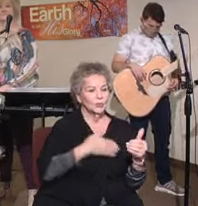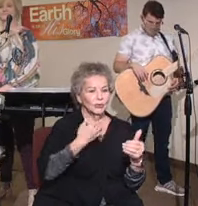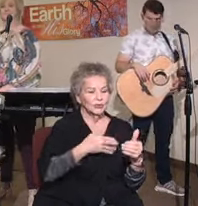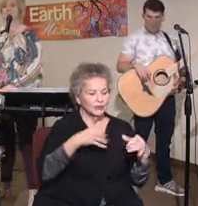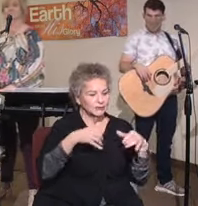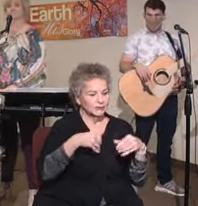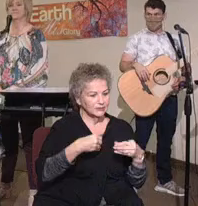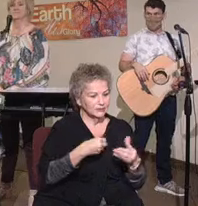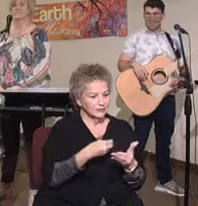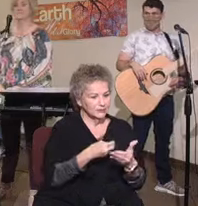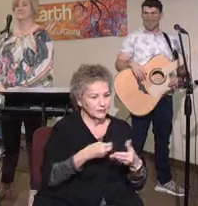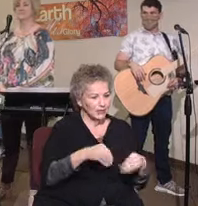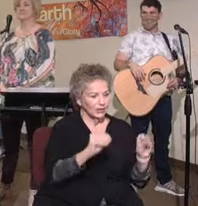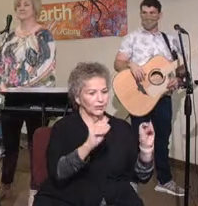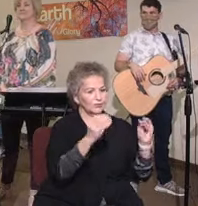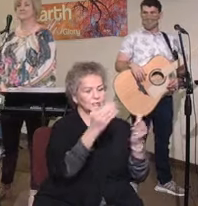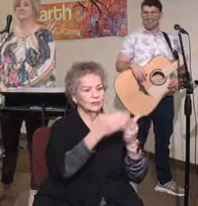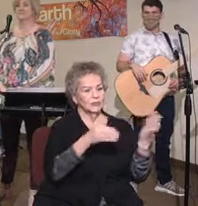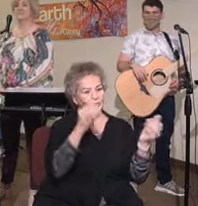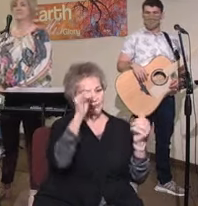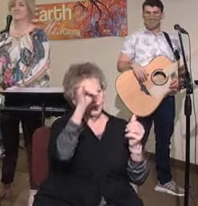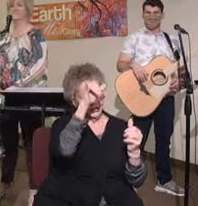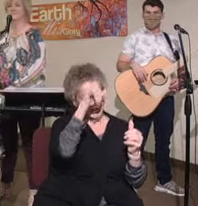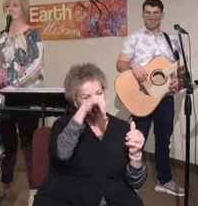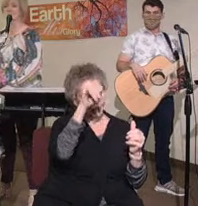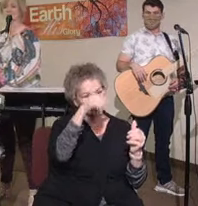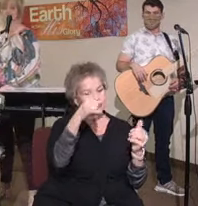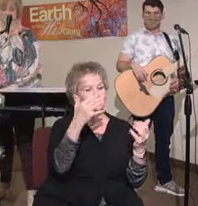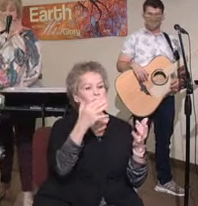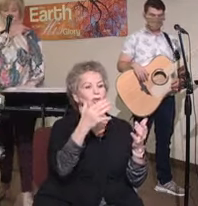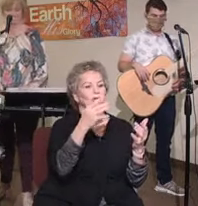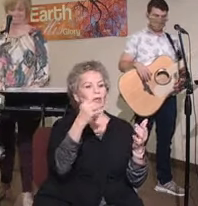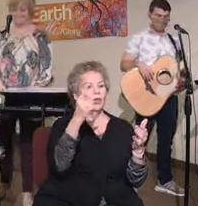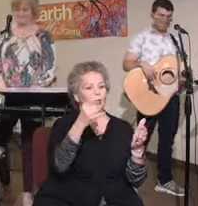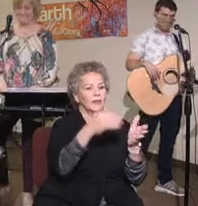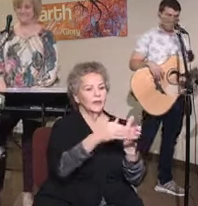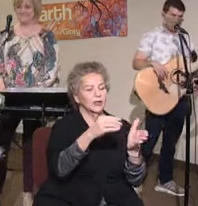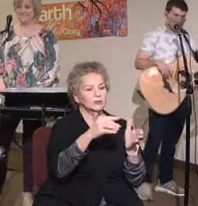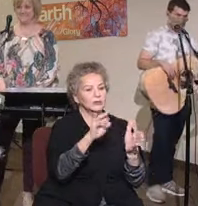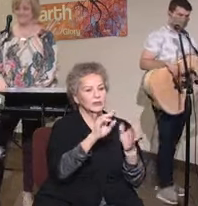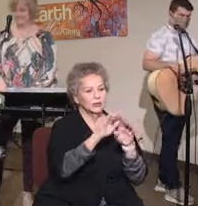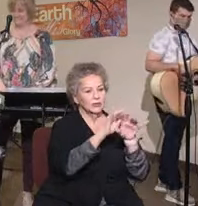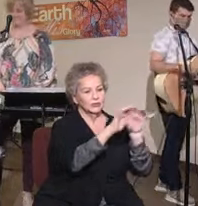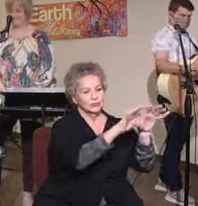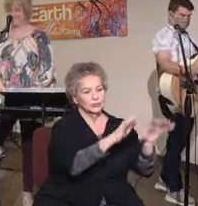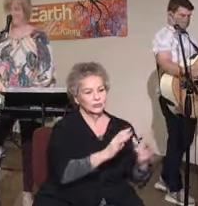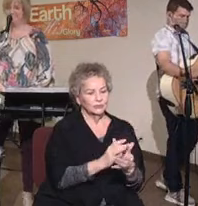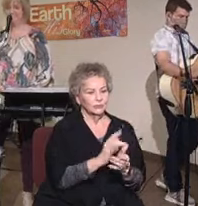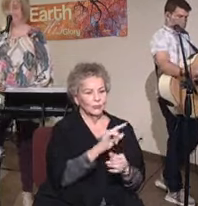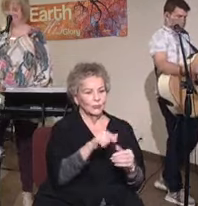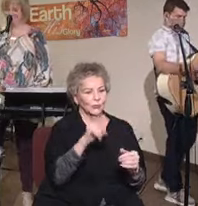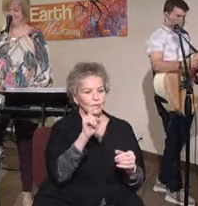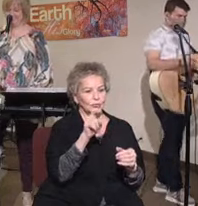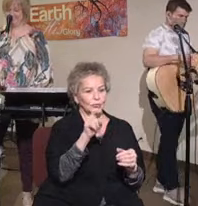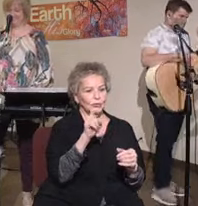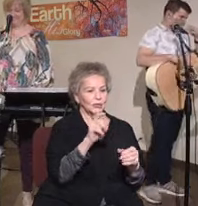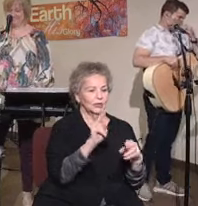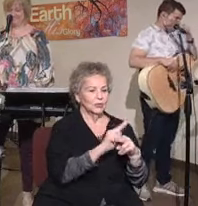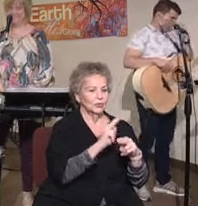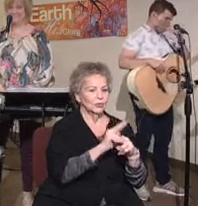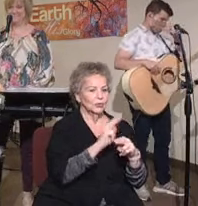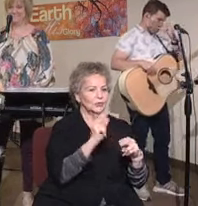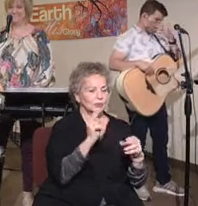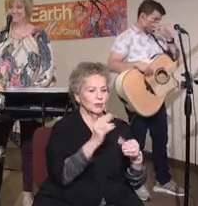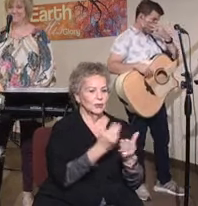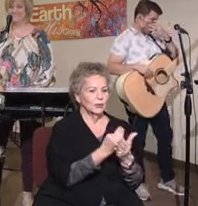your Thousand Hills? All right, it's time to worship. I did my little spiel. God bless you. If you can give, God bless you.